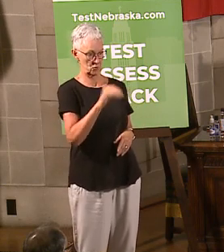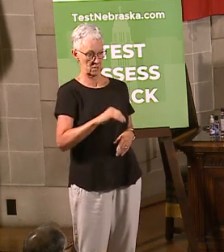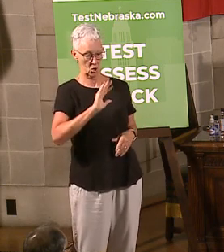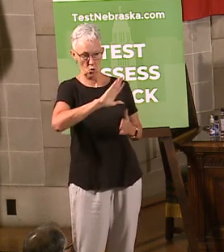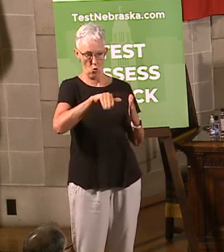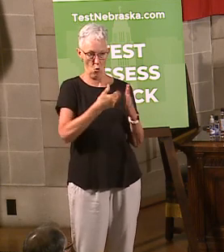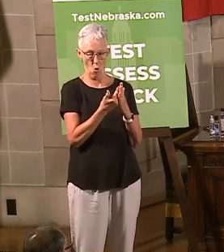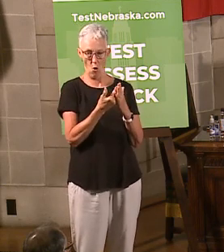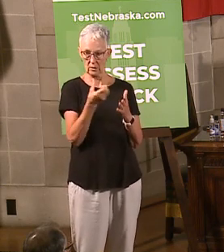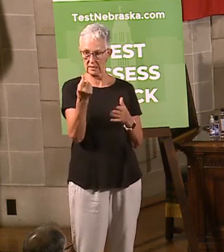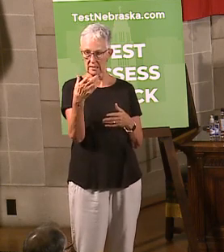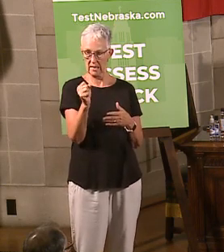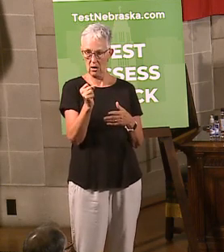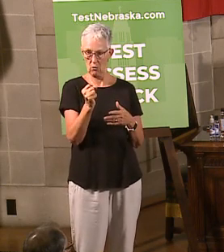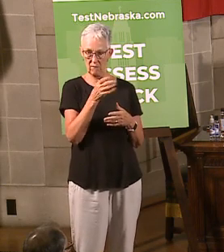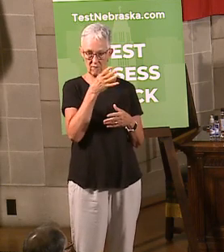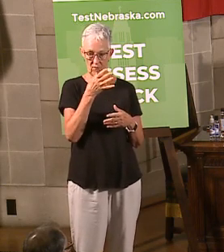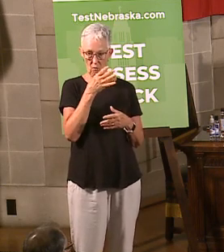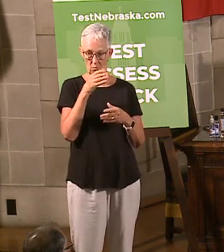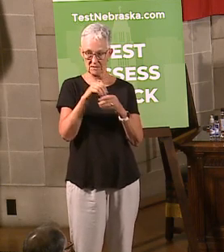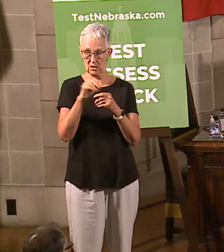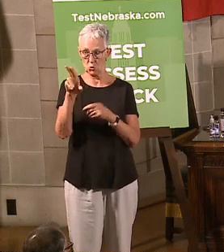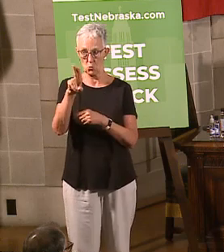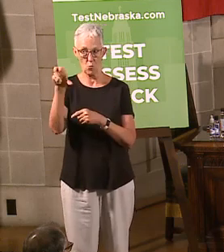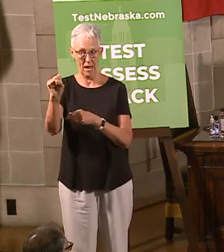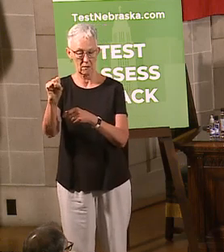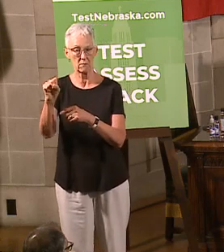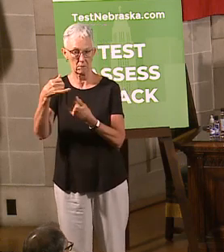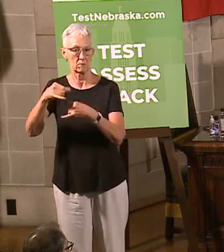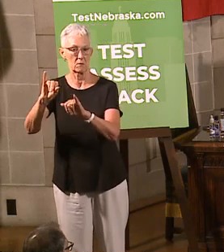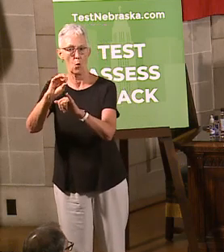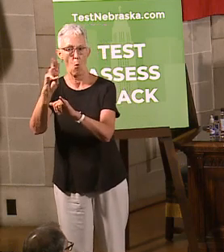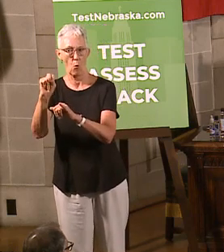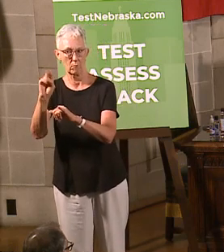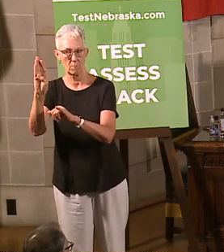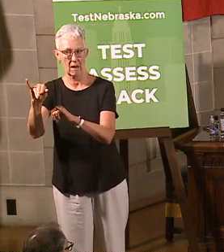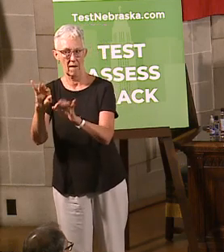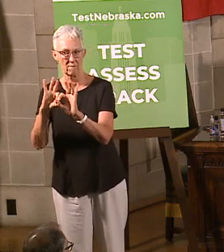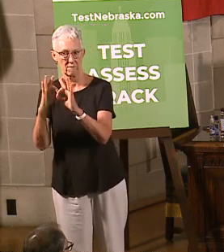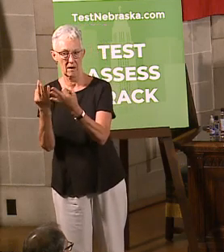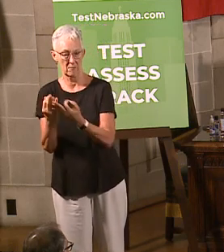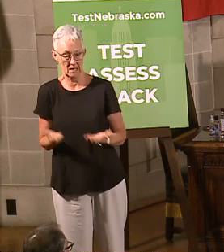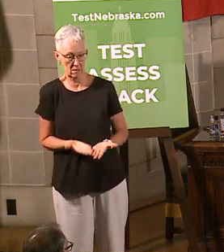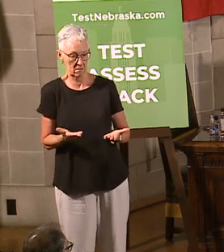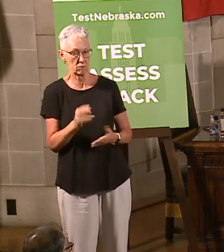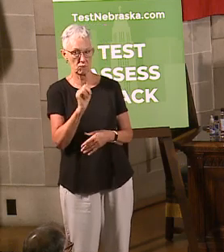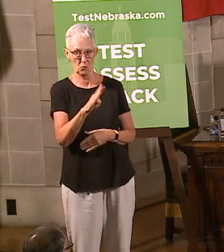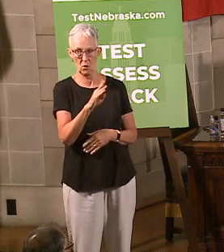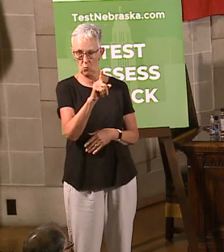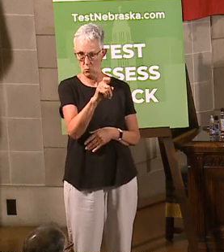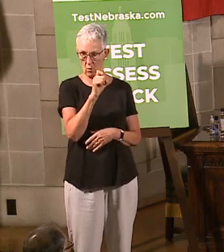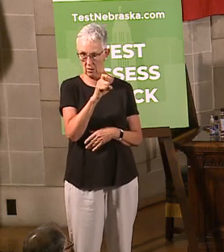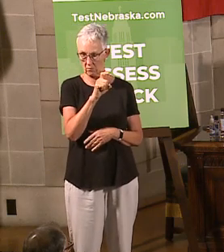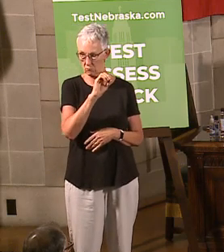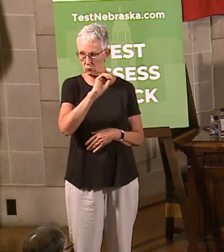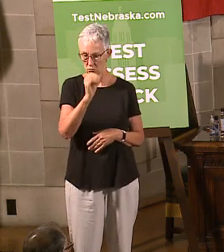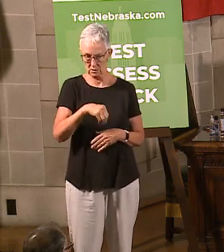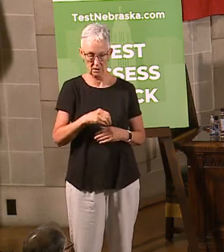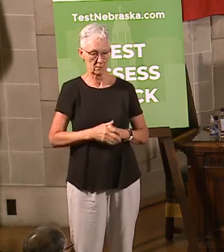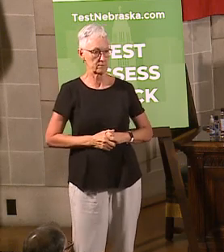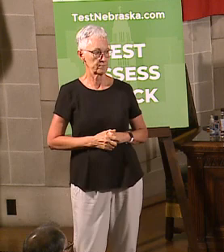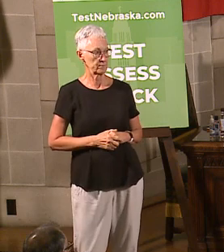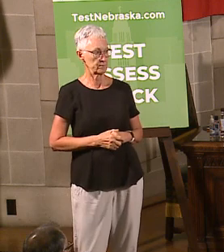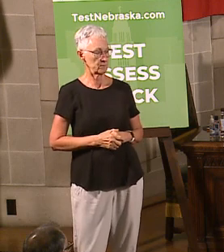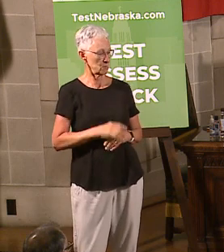farms are family-owned. So I'm very excited to be able to sign this proclamation proclaiming June as Dairy